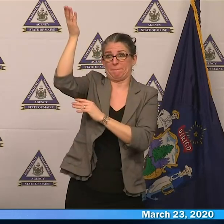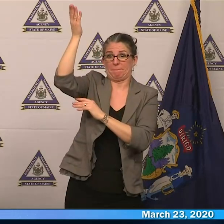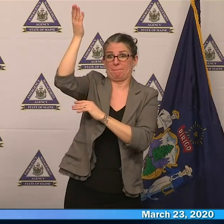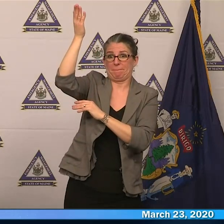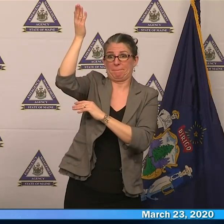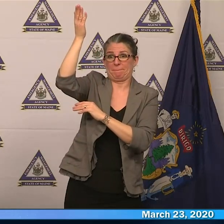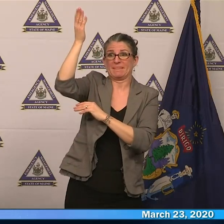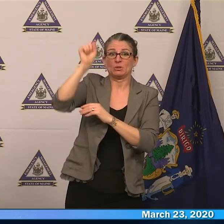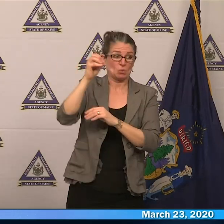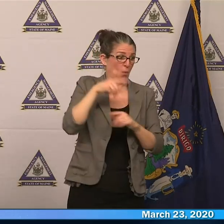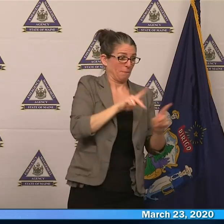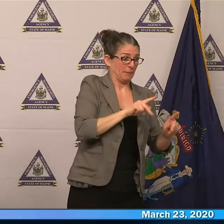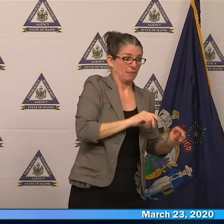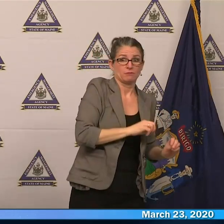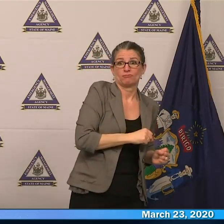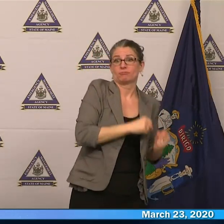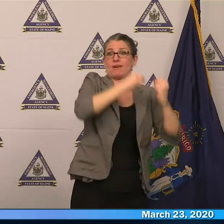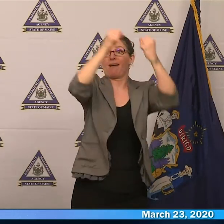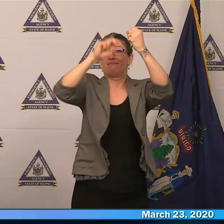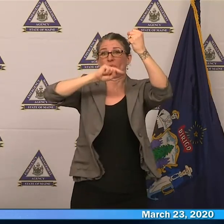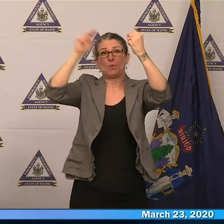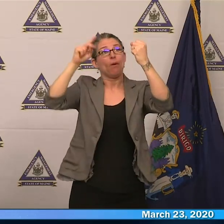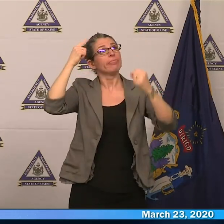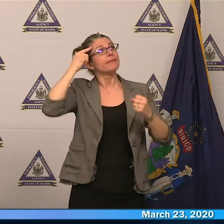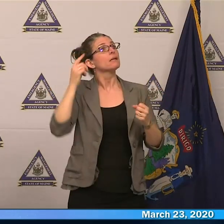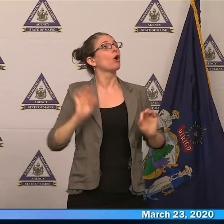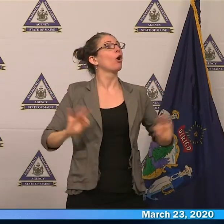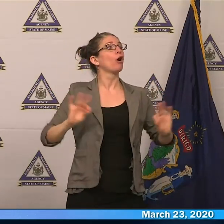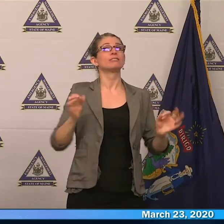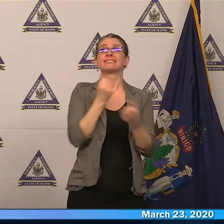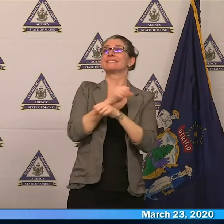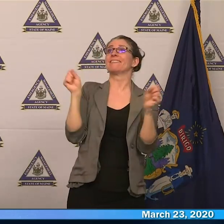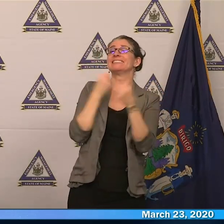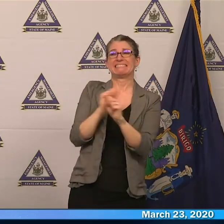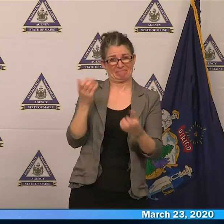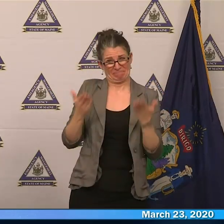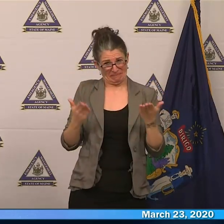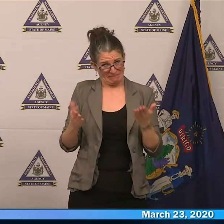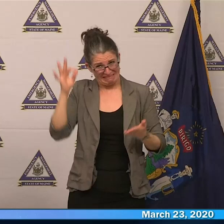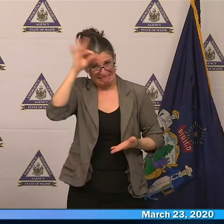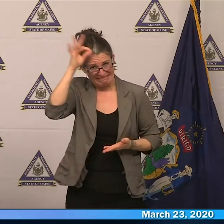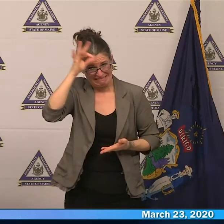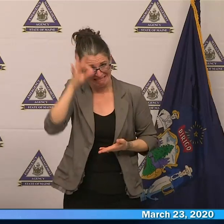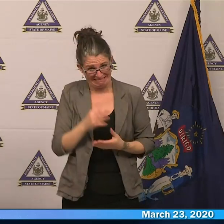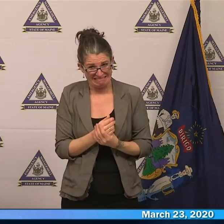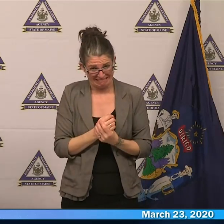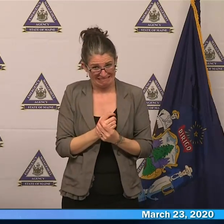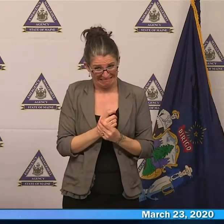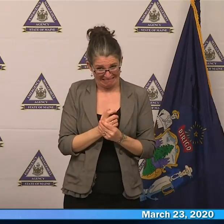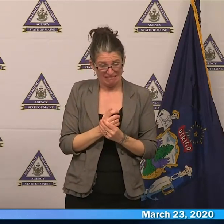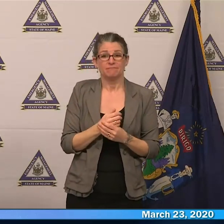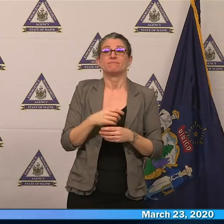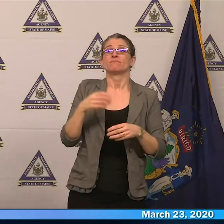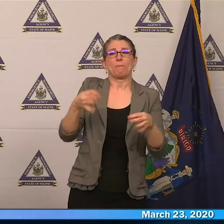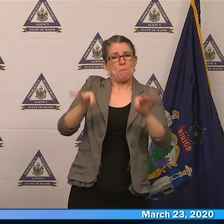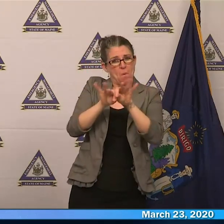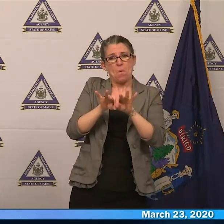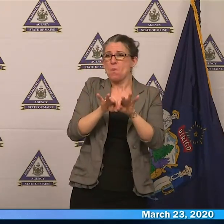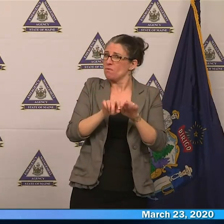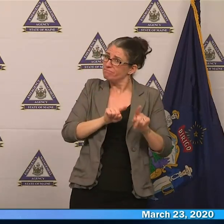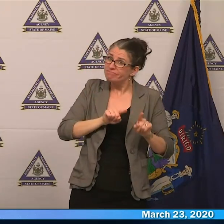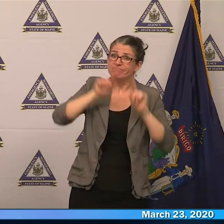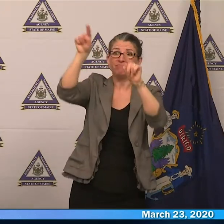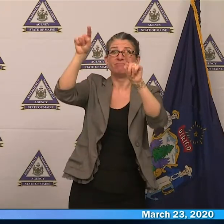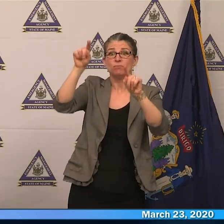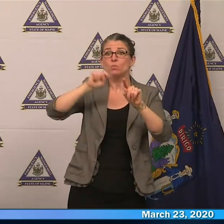continue to travel, but we reinforce our recommendation that if they are traveling up to their camp and they don't feel well, regardless